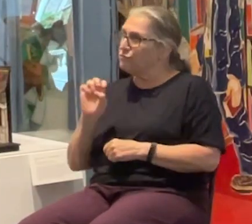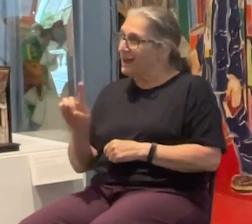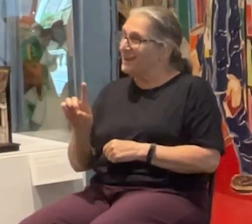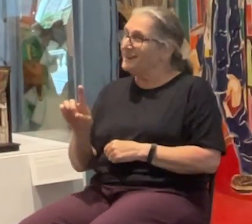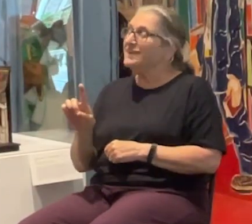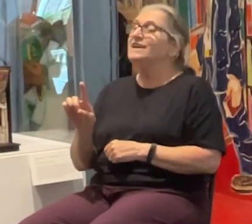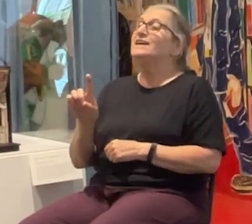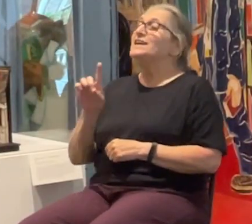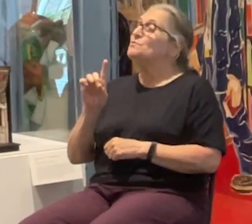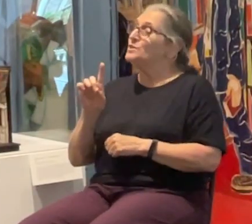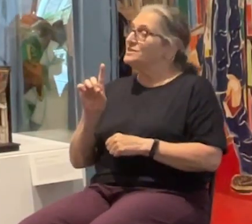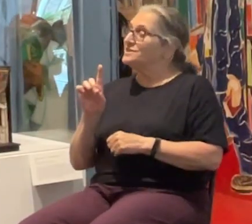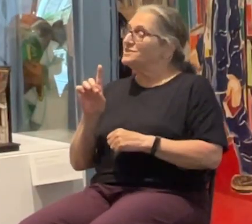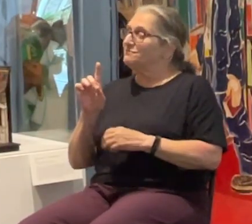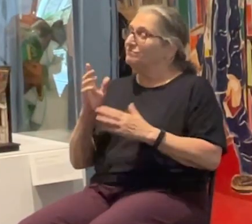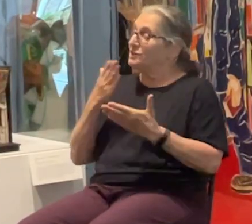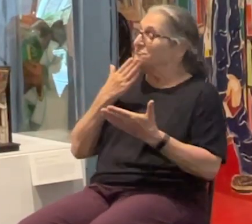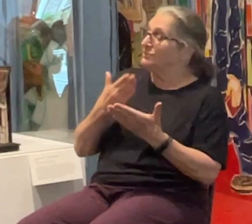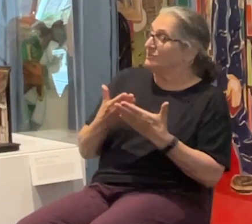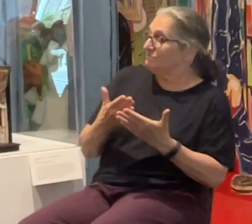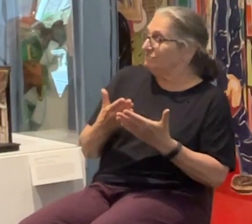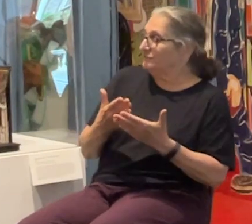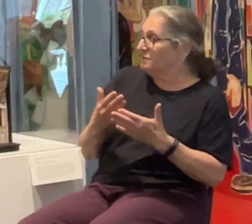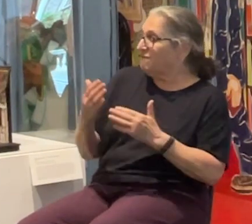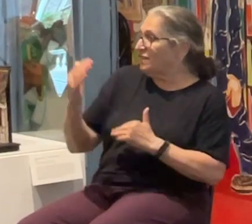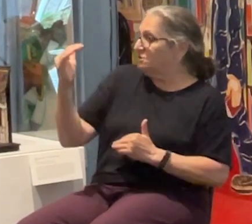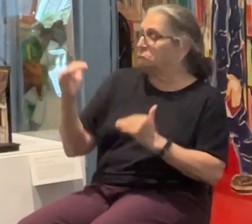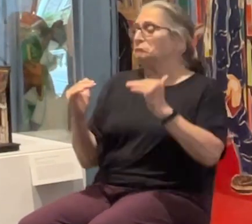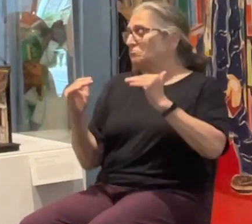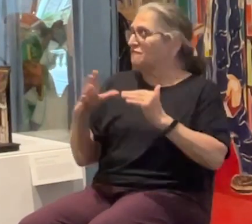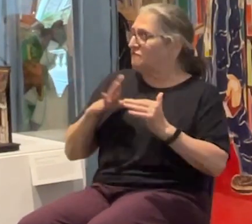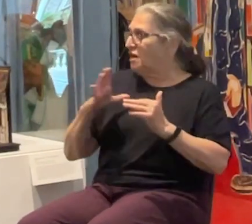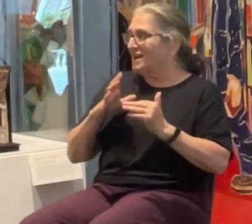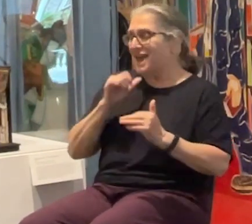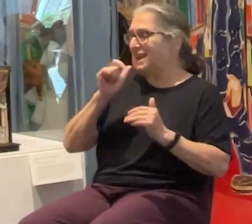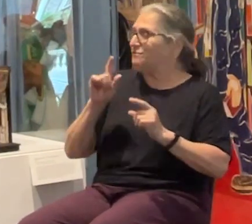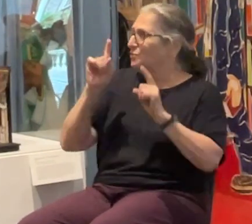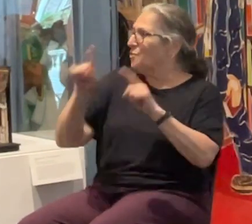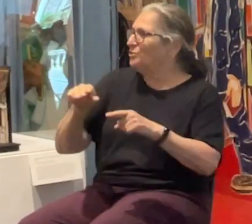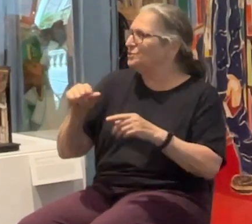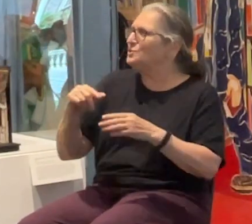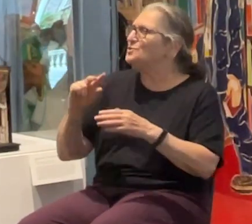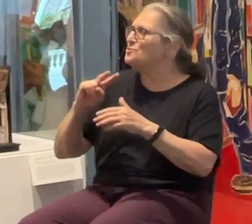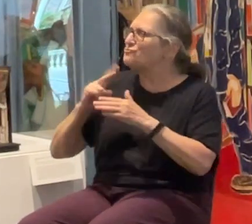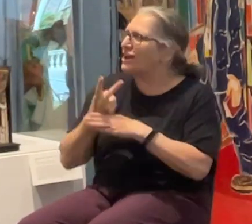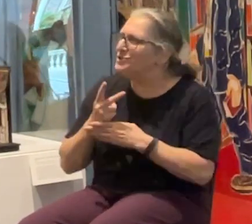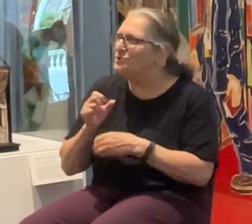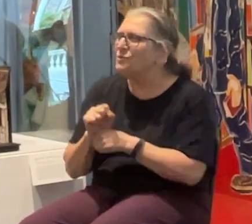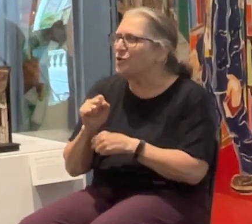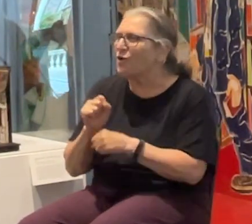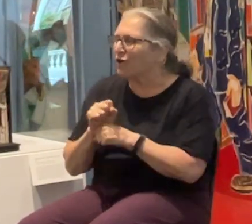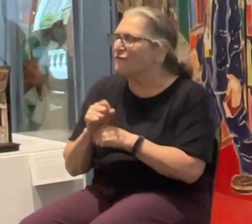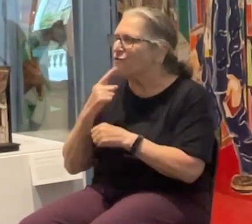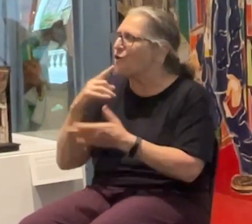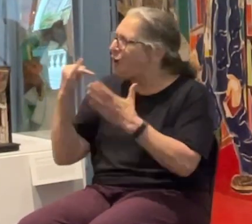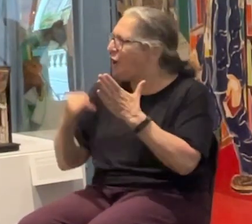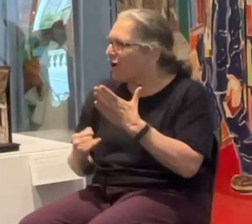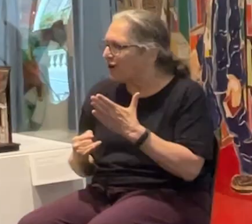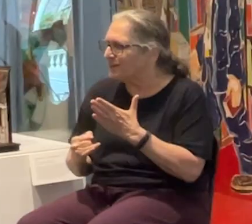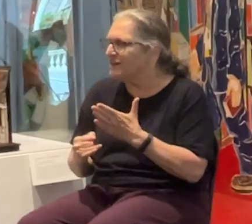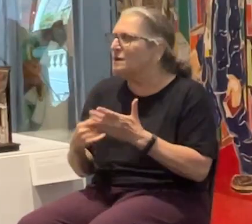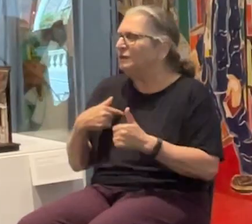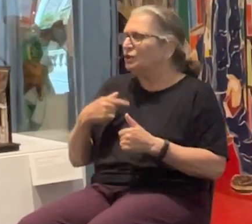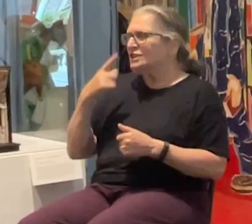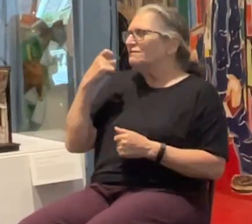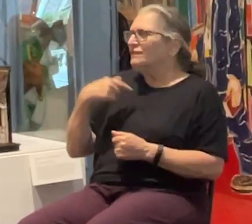going to graduate school for art, because I felt like I was getting what I, for me, that suited me, my personality, my creative